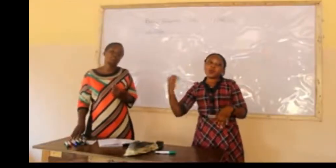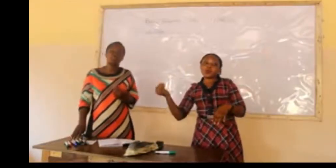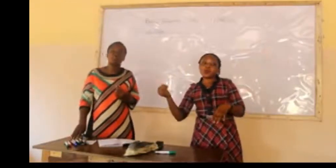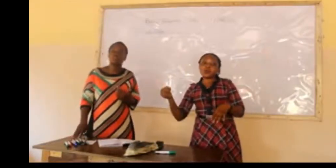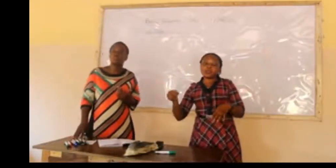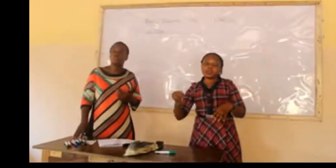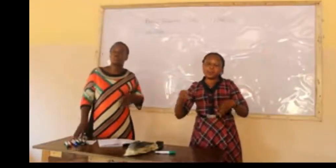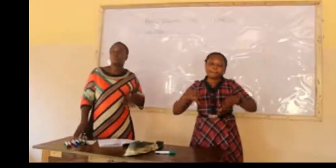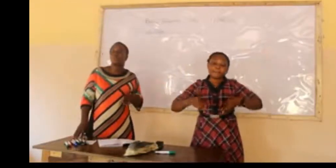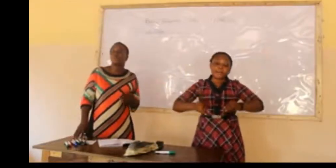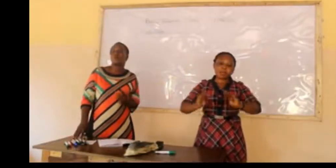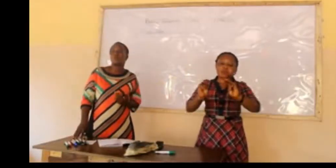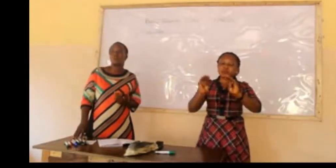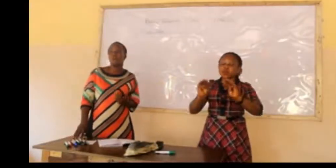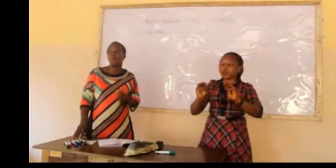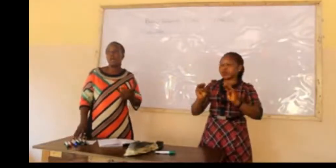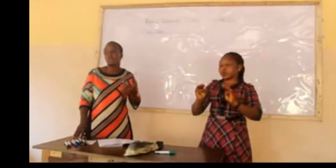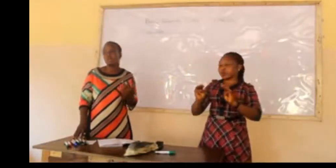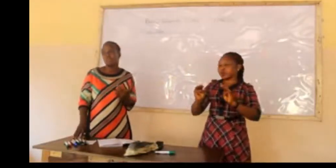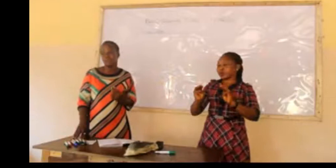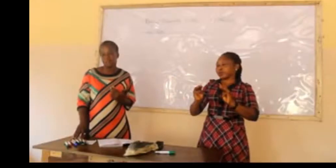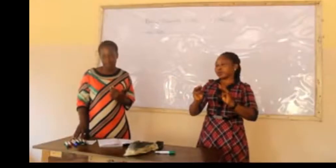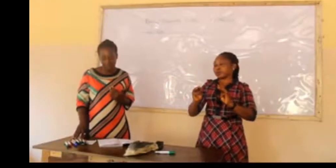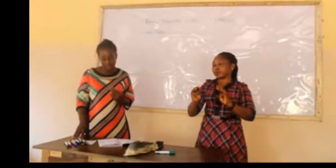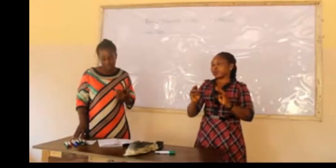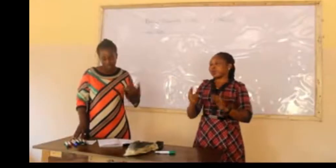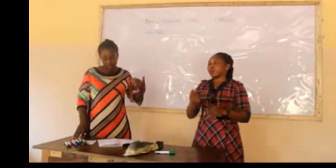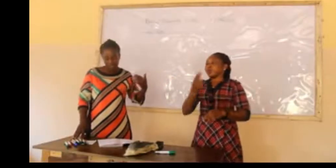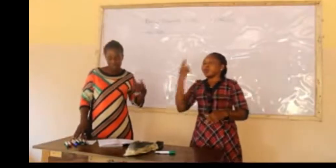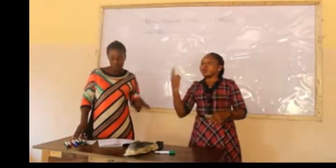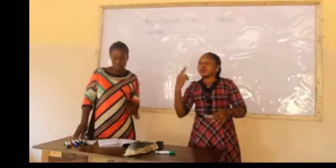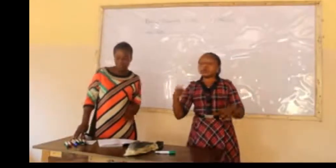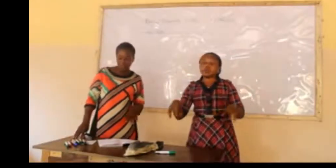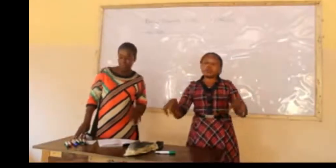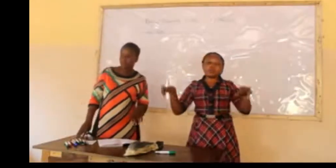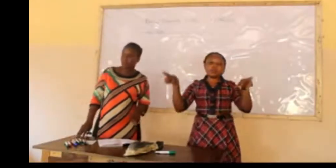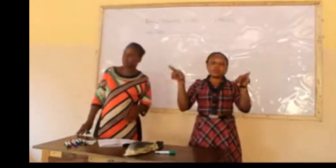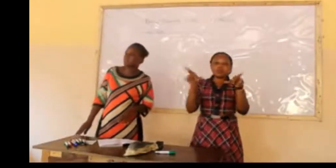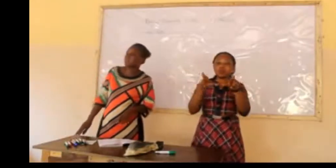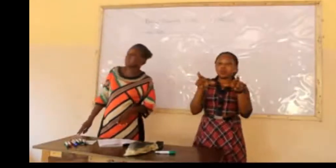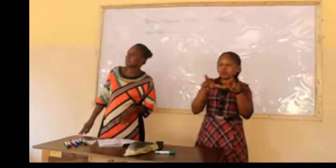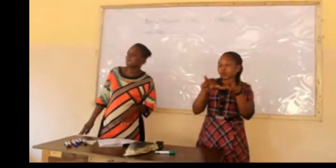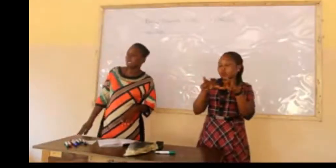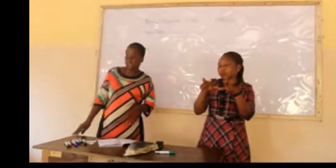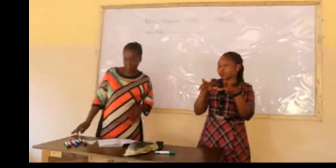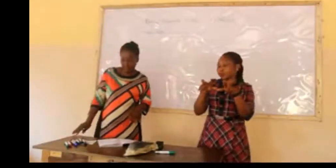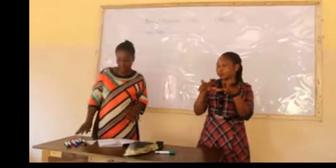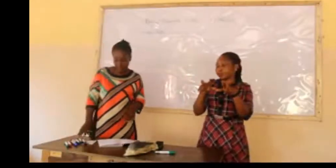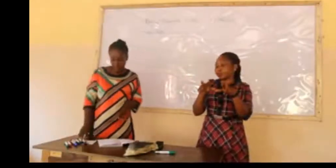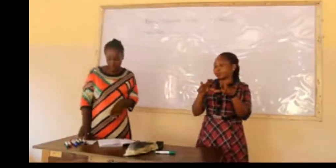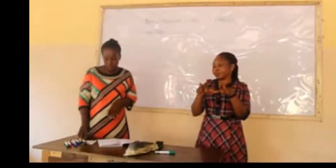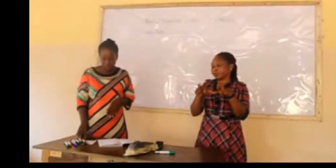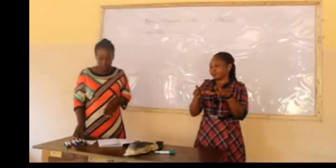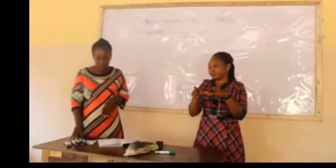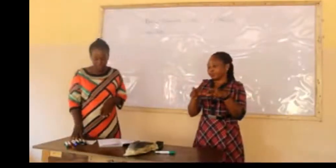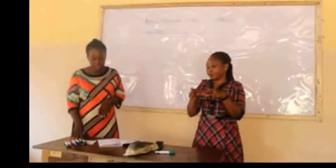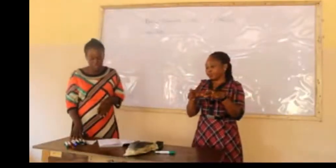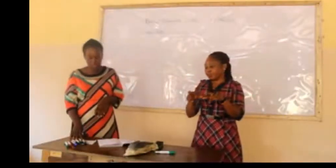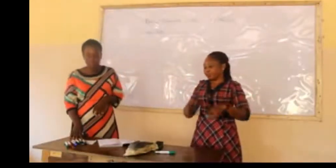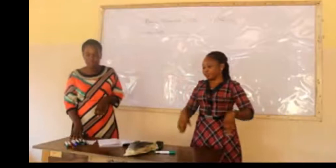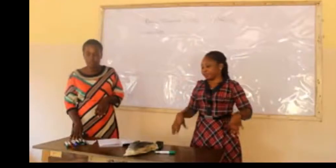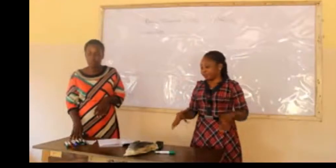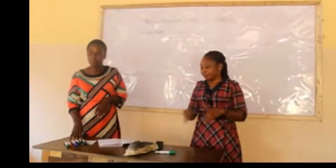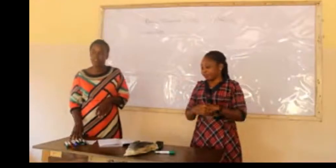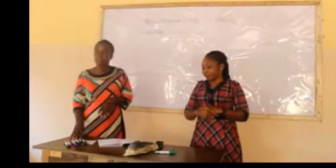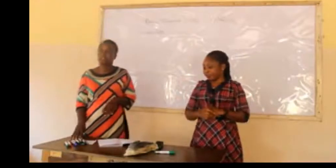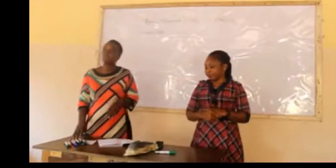reducing friction using a ball or roller bearing. Now talk about streamlining of body